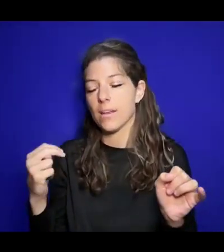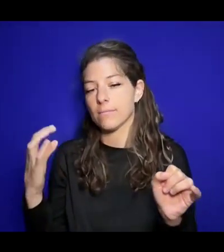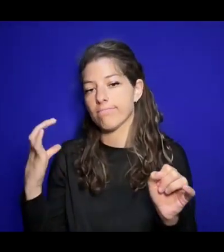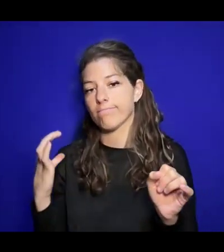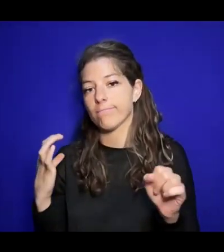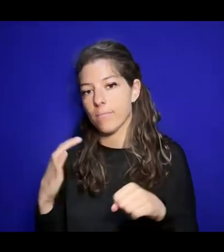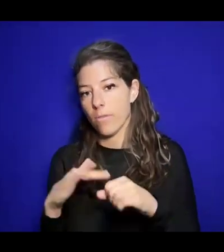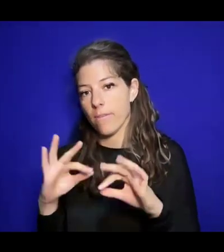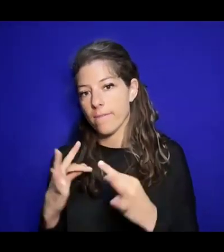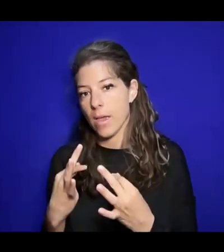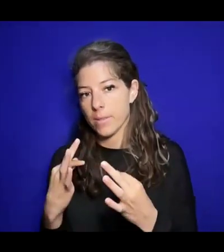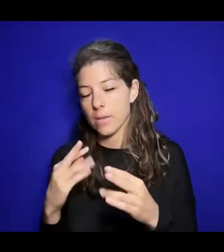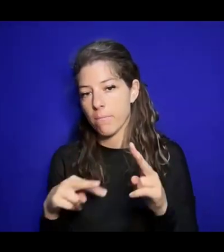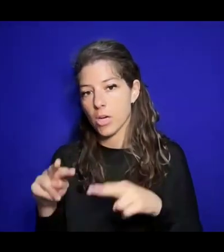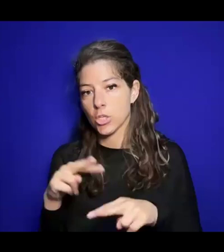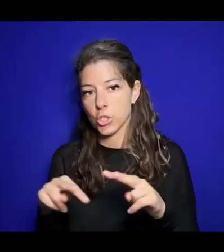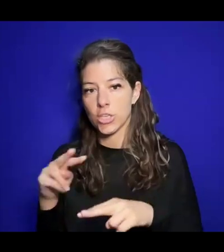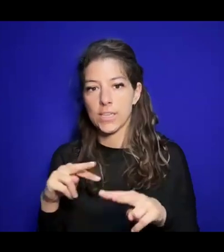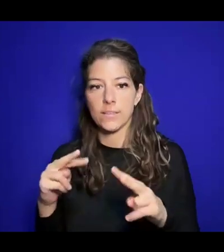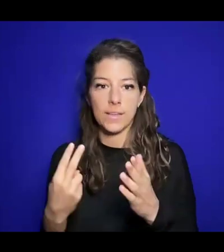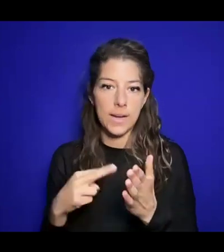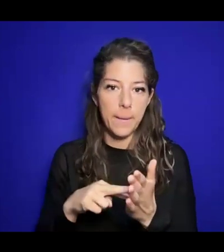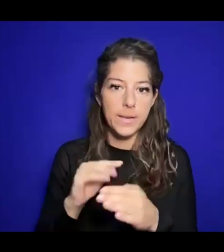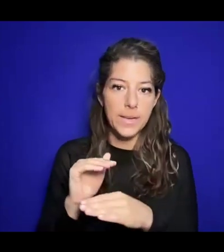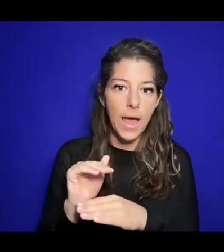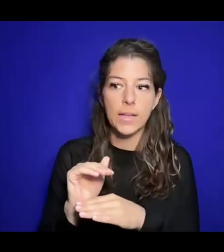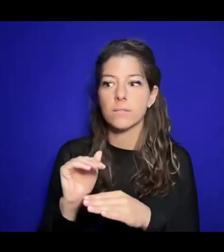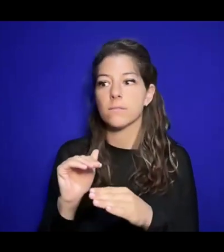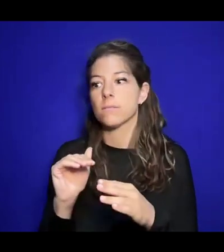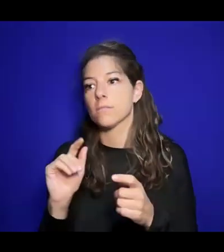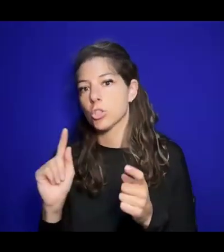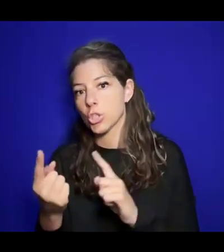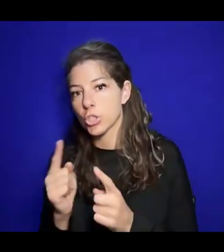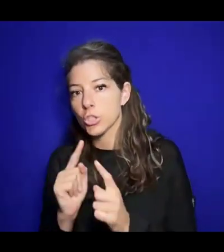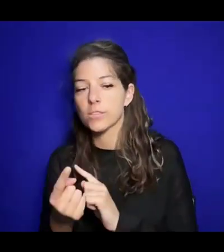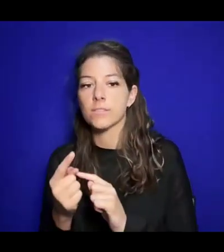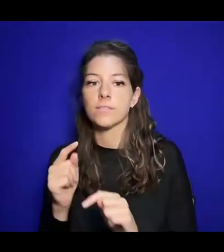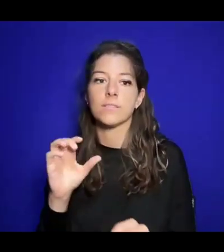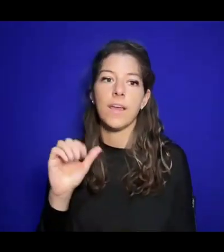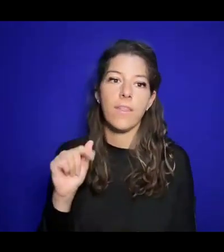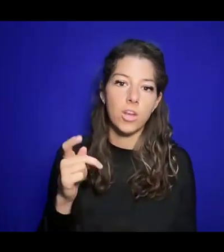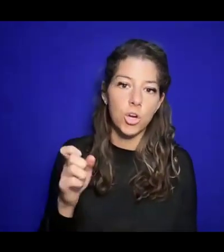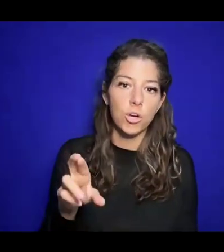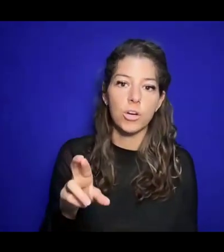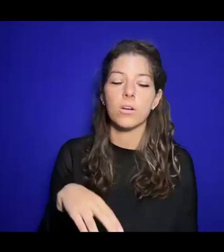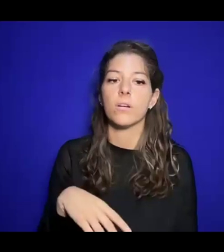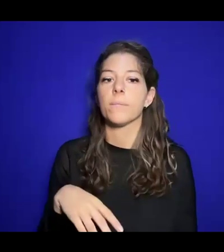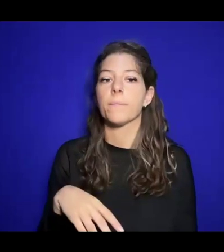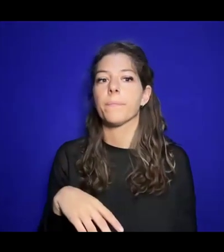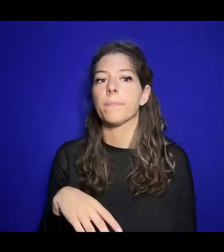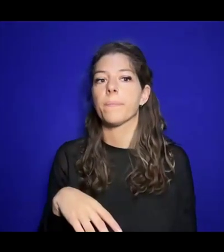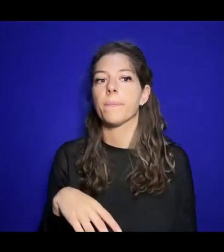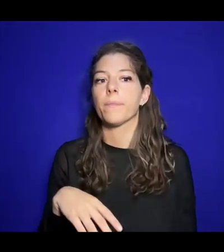the family monitoring, getting up at night, doing the turns, doing the catheterizations, doing the